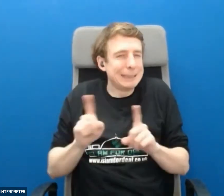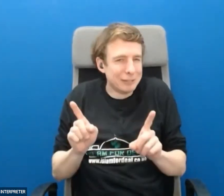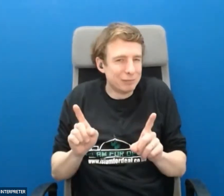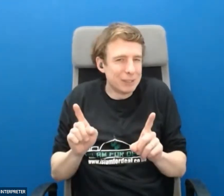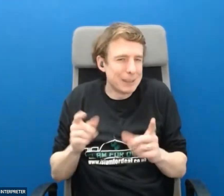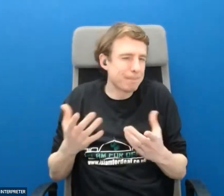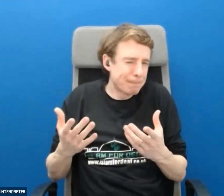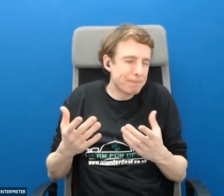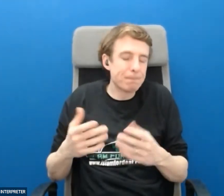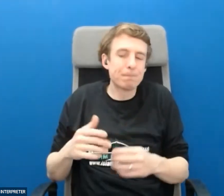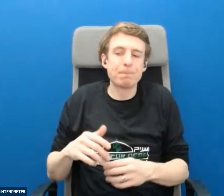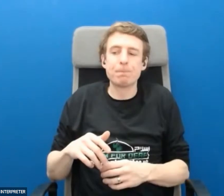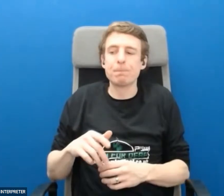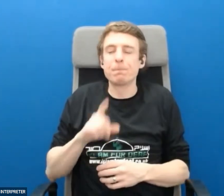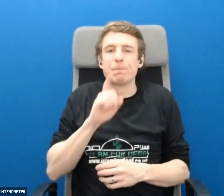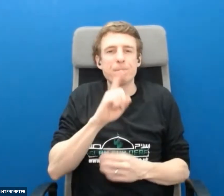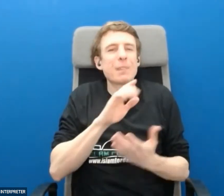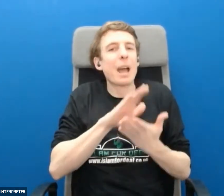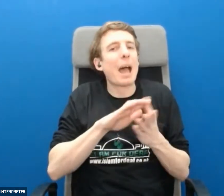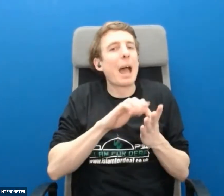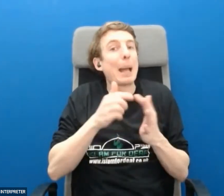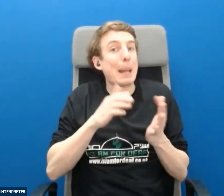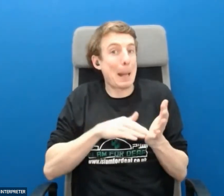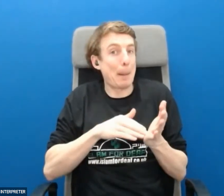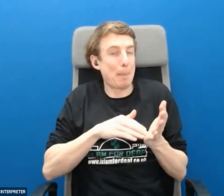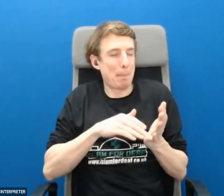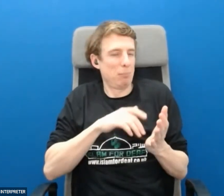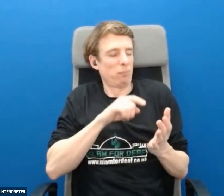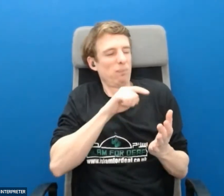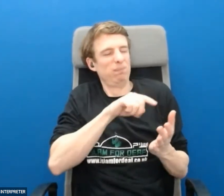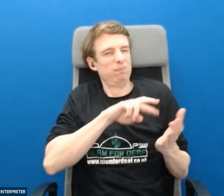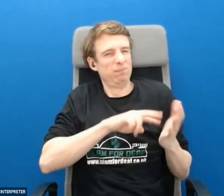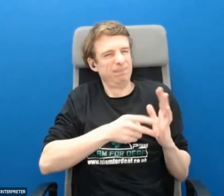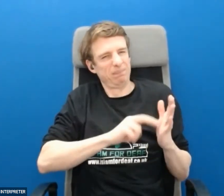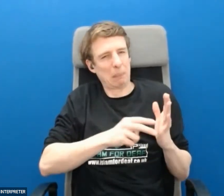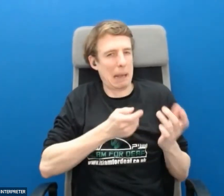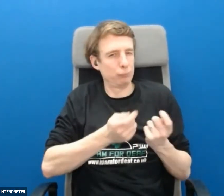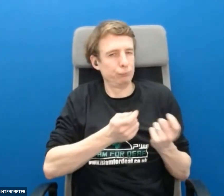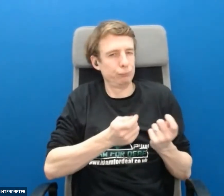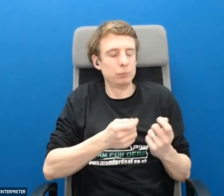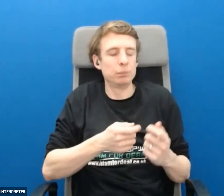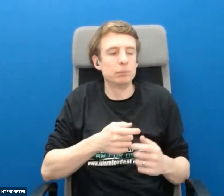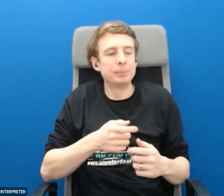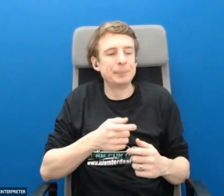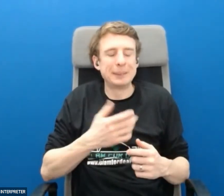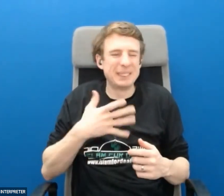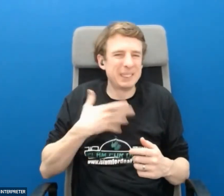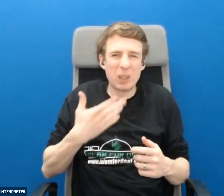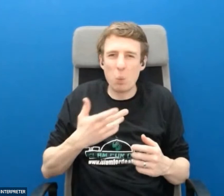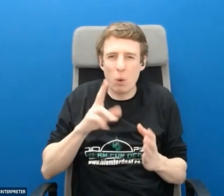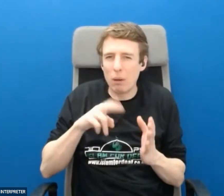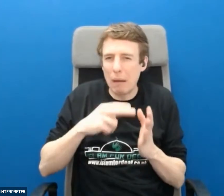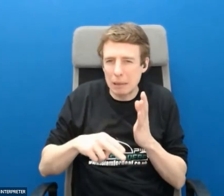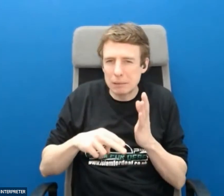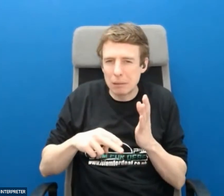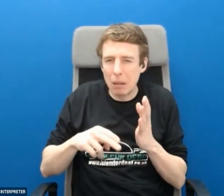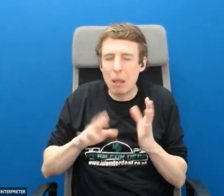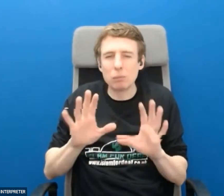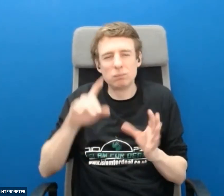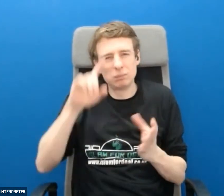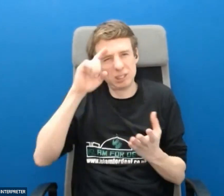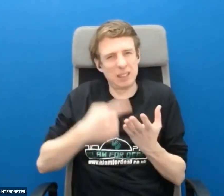notice, I'll be taking tonight's lesson, and it will be an introductory lesson to the branch of knowledge